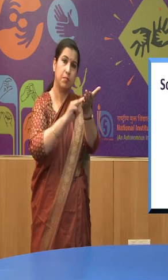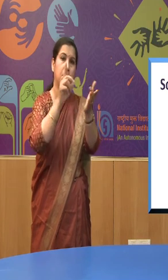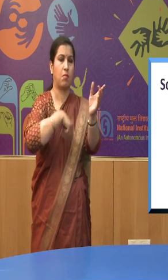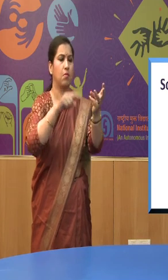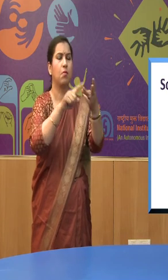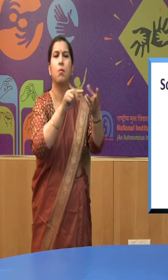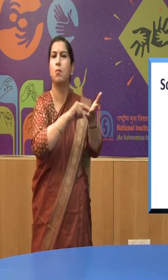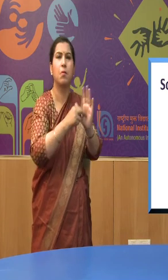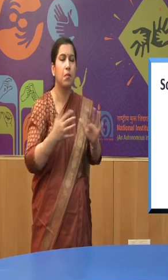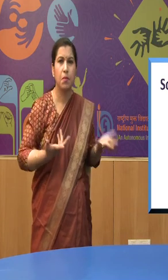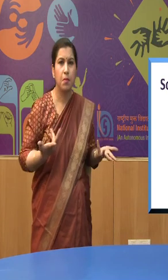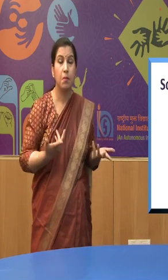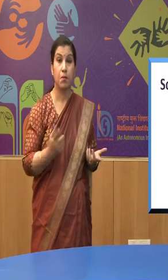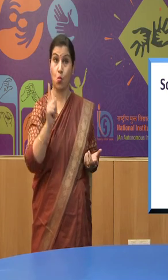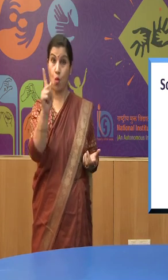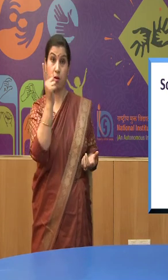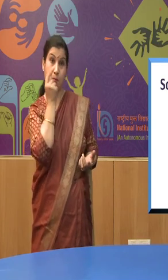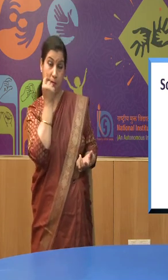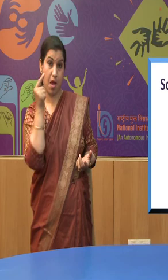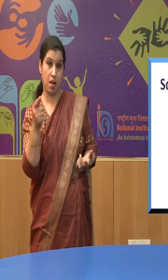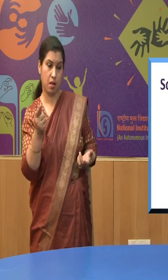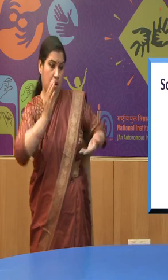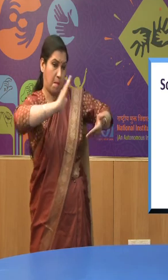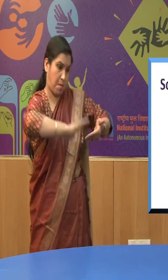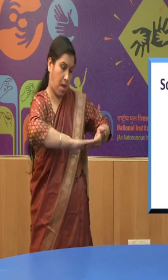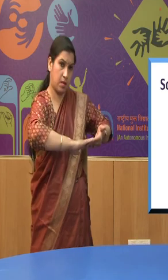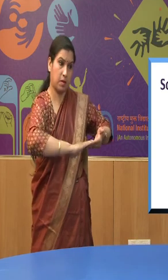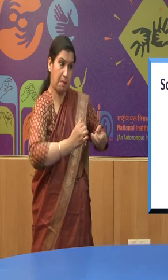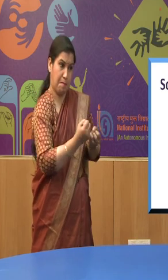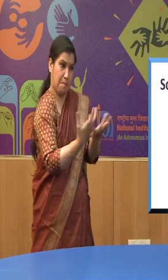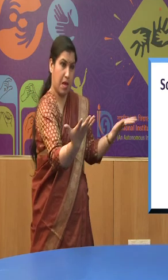This means the practice of one man marrying many women.